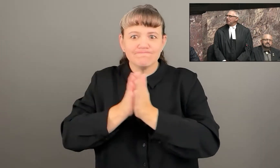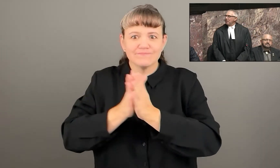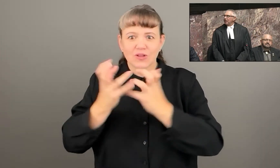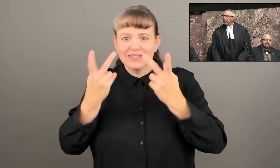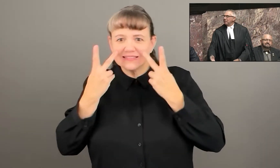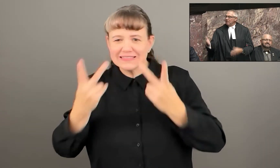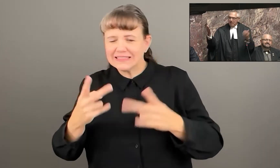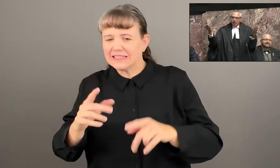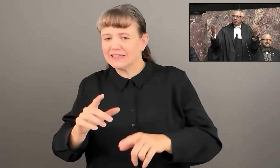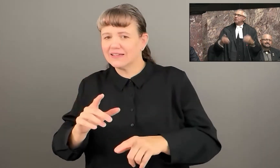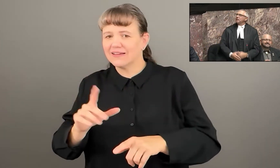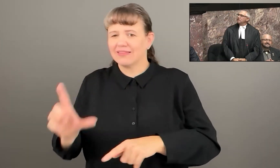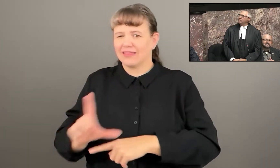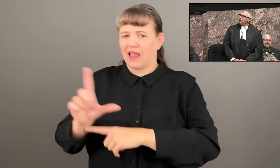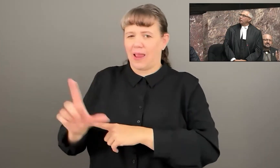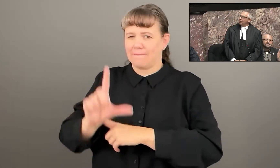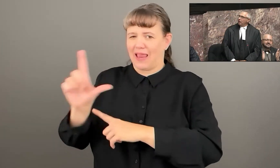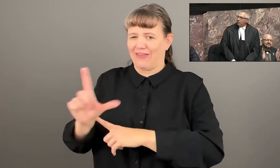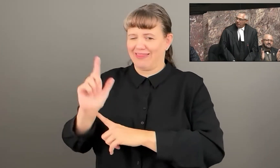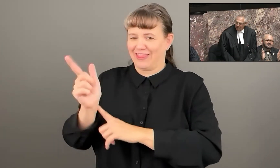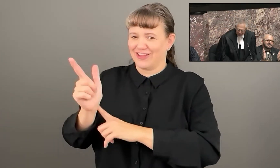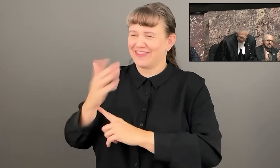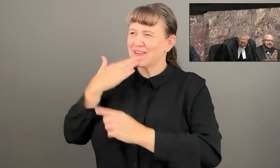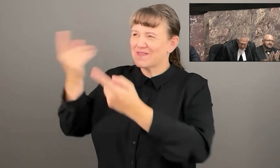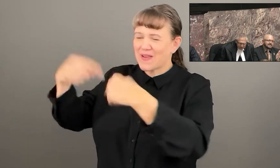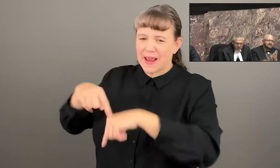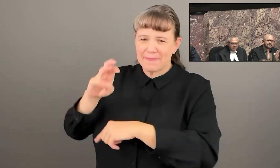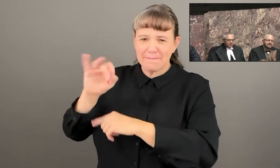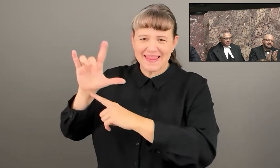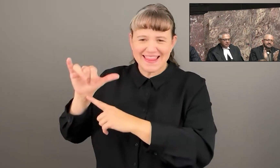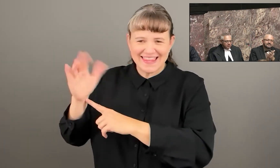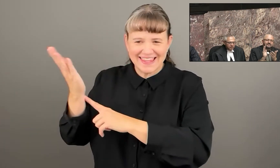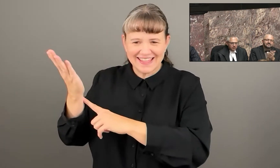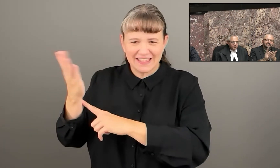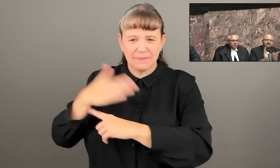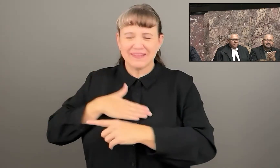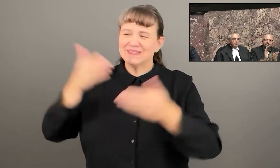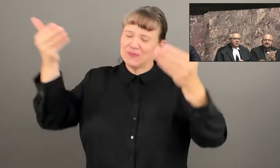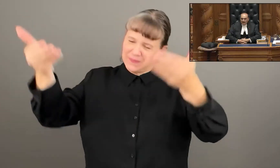thanks for coming, Emily. Make her please feel very welcome.